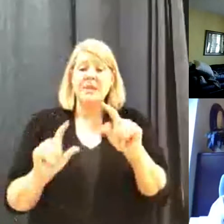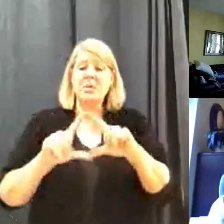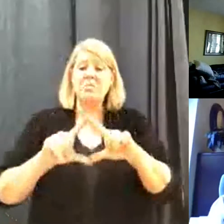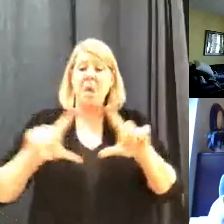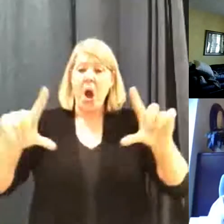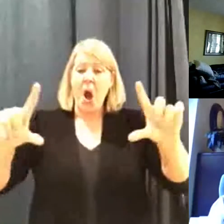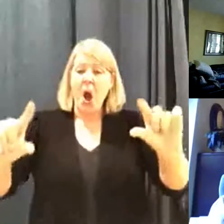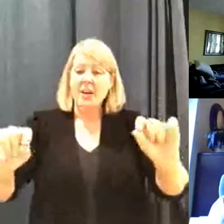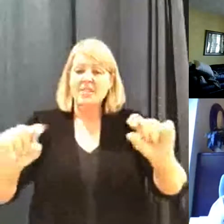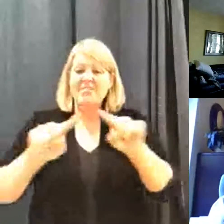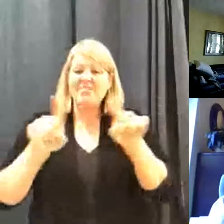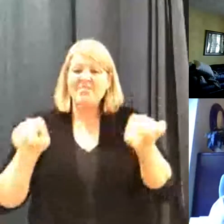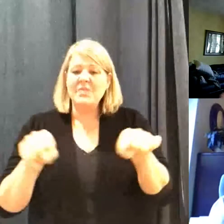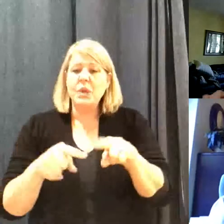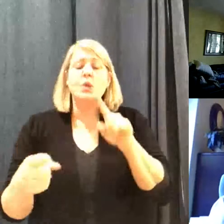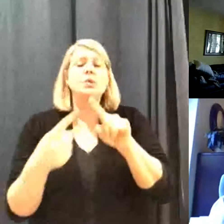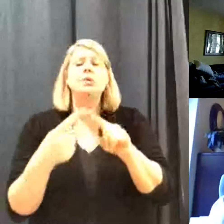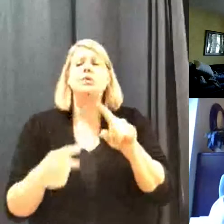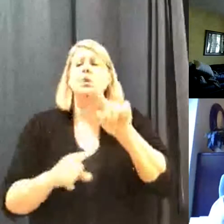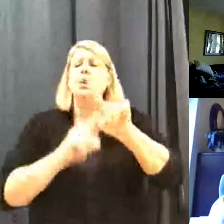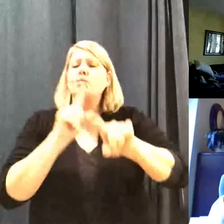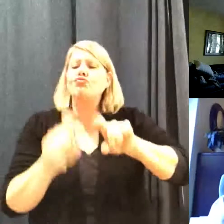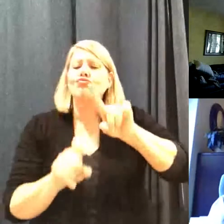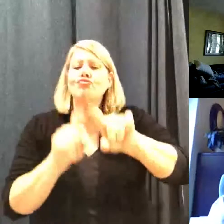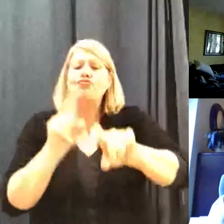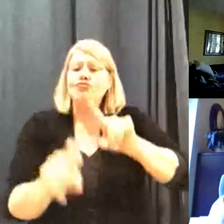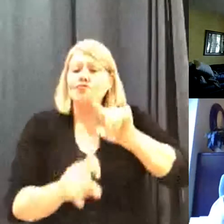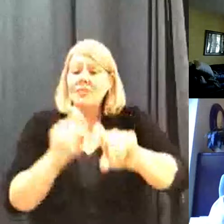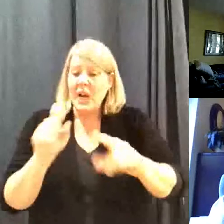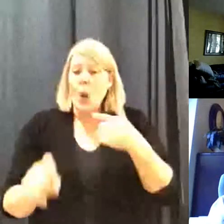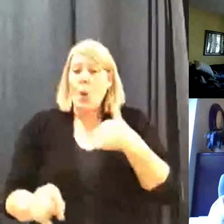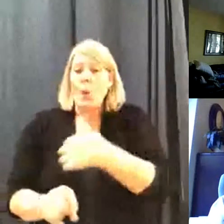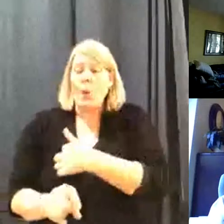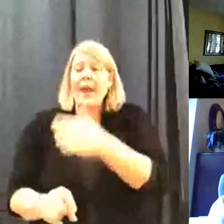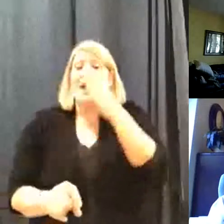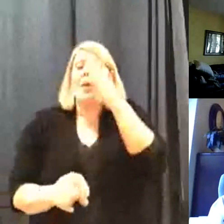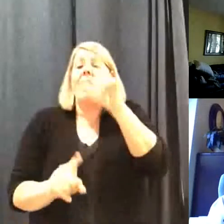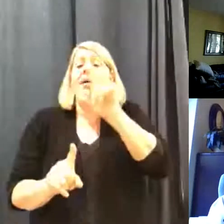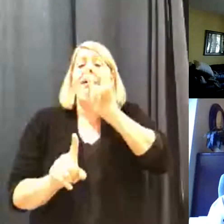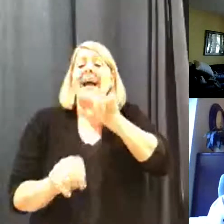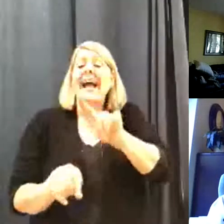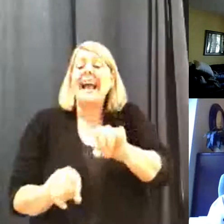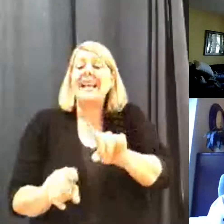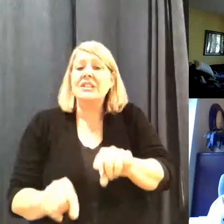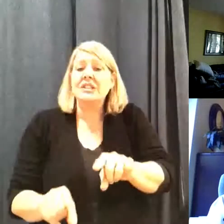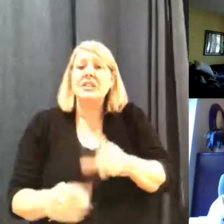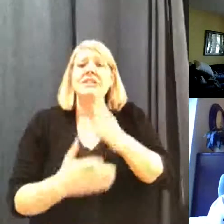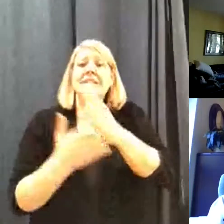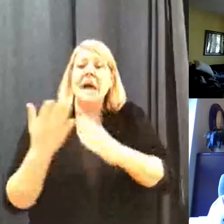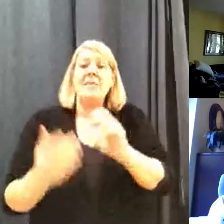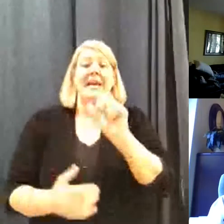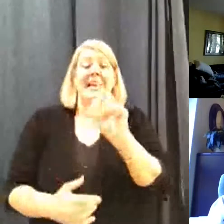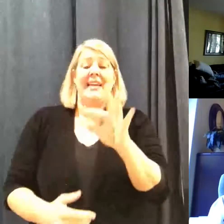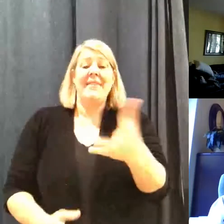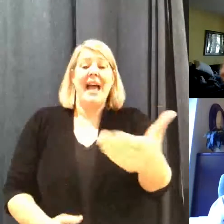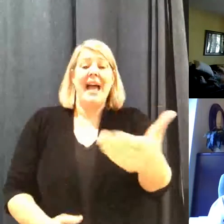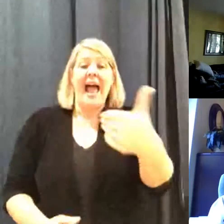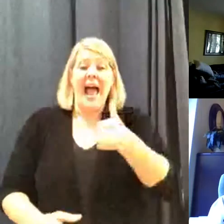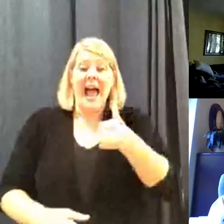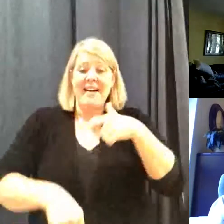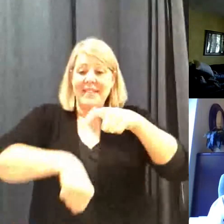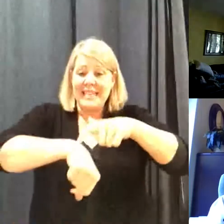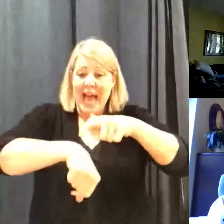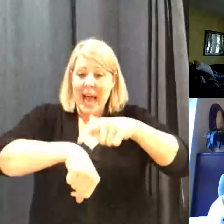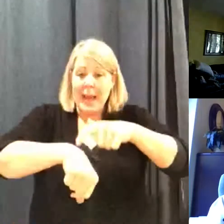any questions that you have, and we'll address some of those questions if there's time at the end of the